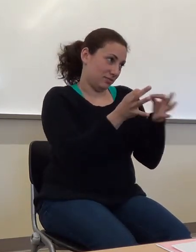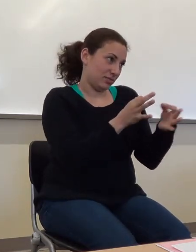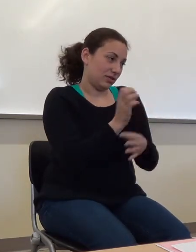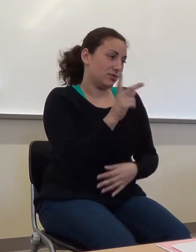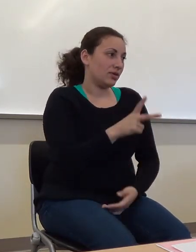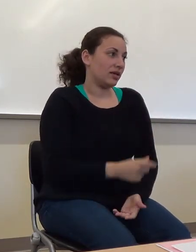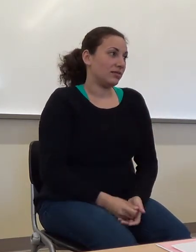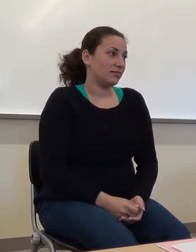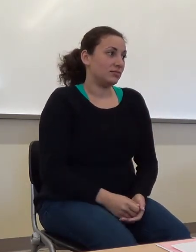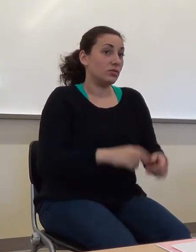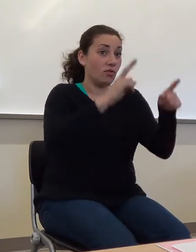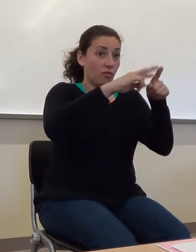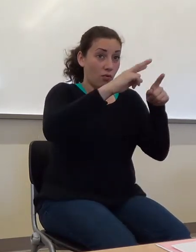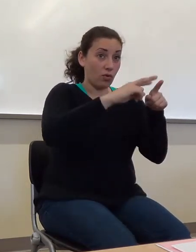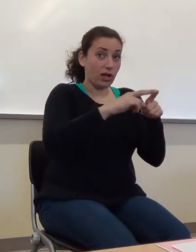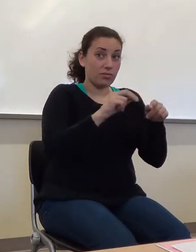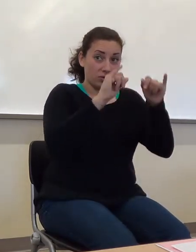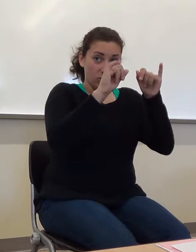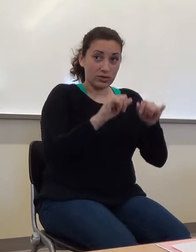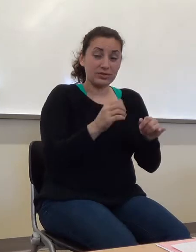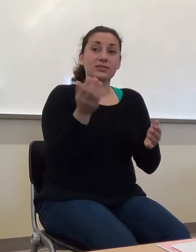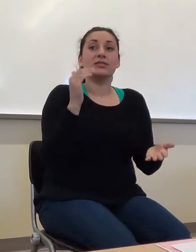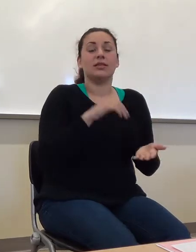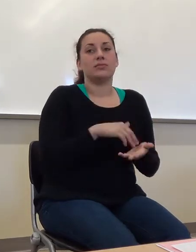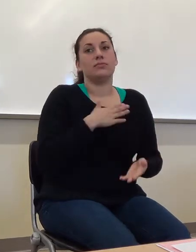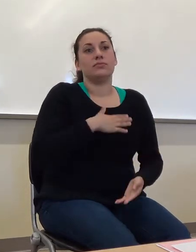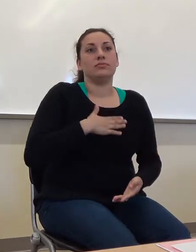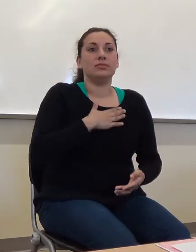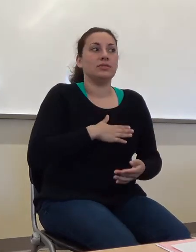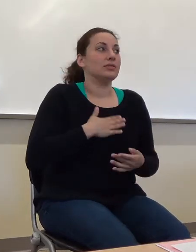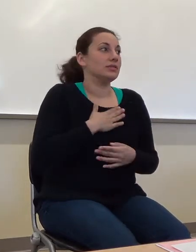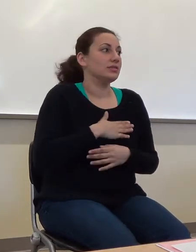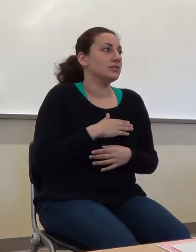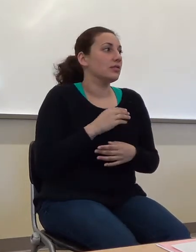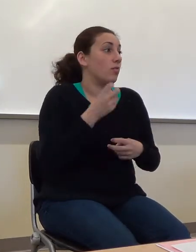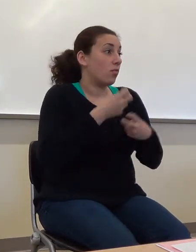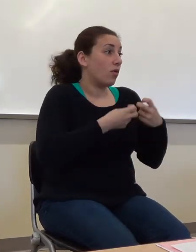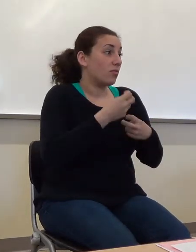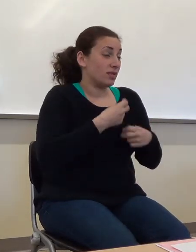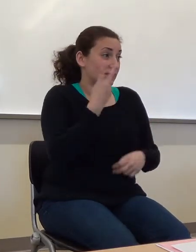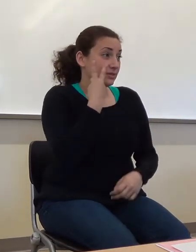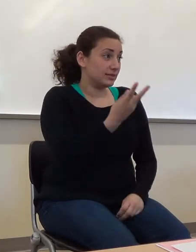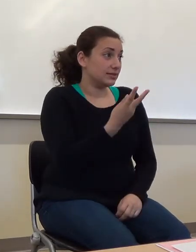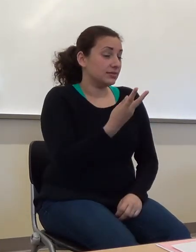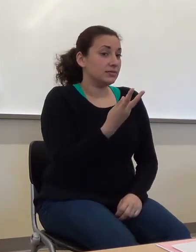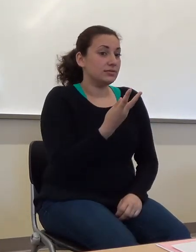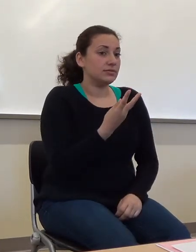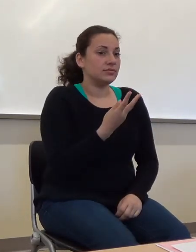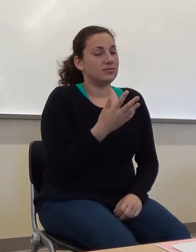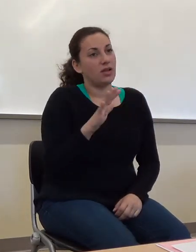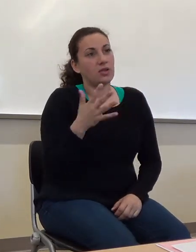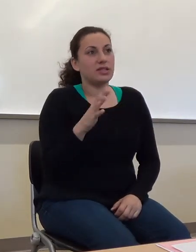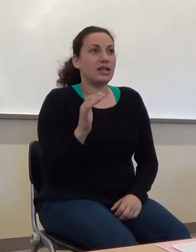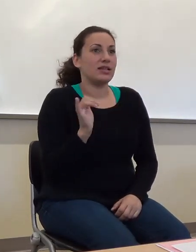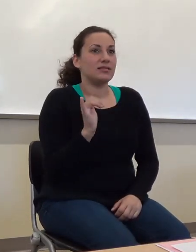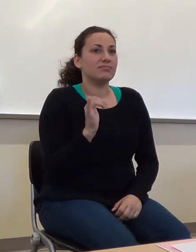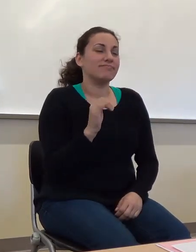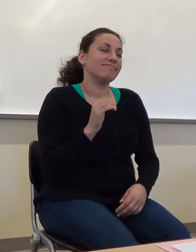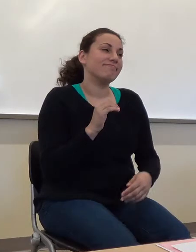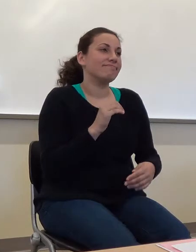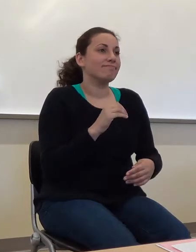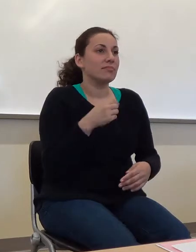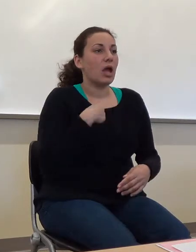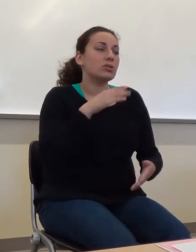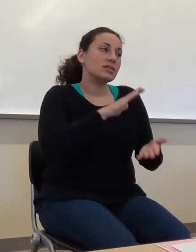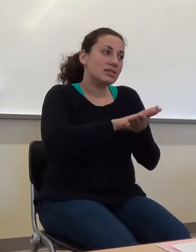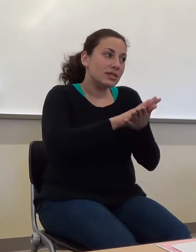when you're doing these vocab quizzes, again, the problem is, and I kind of was generous with the